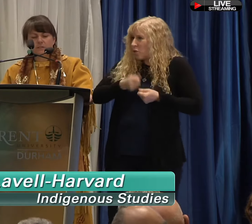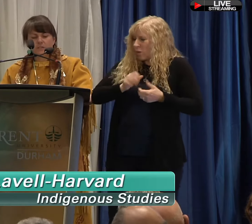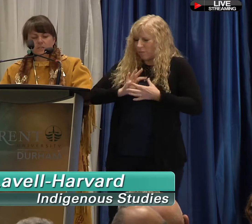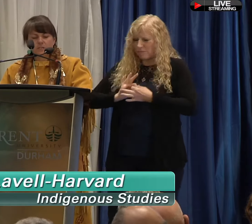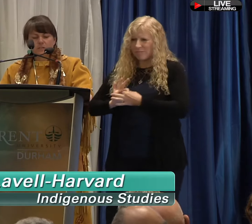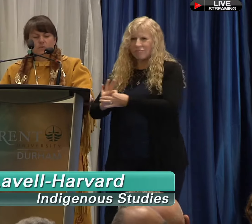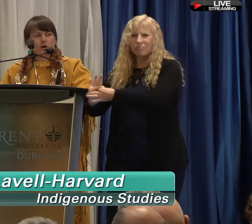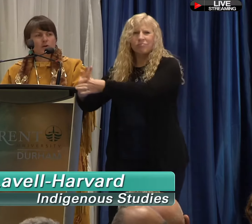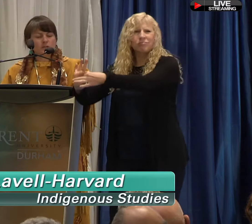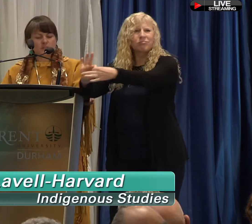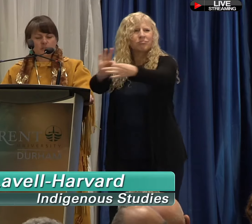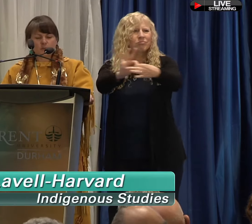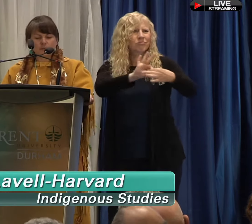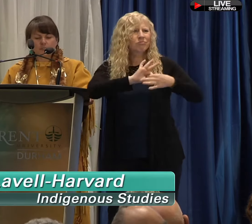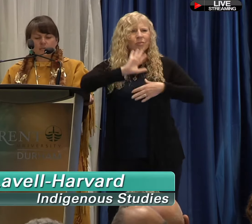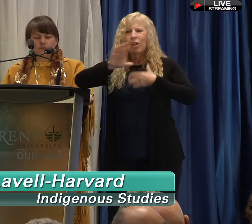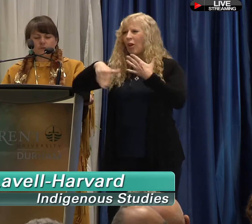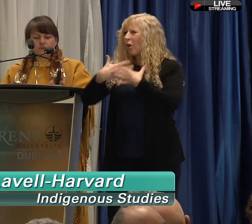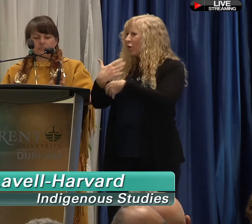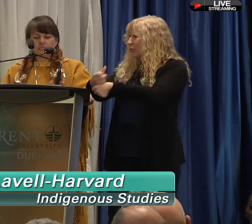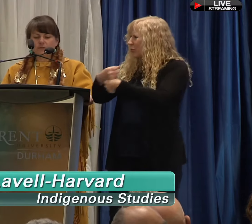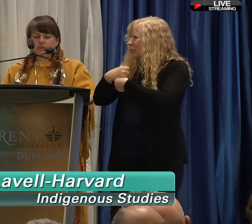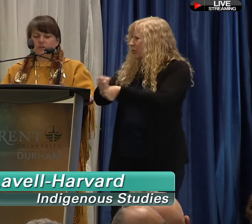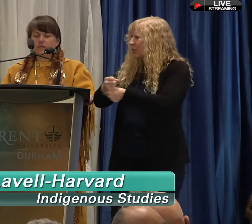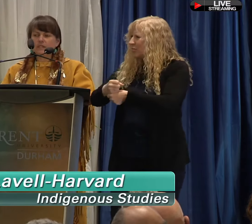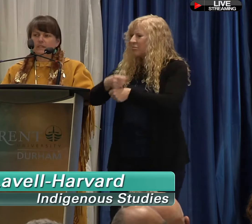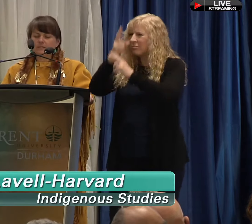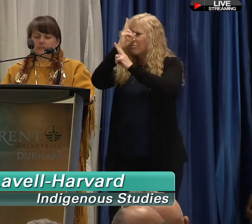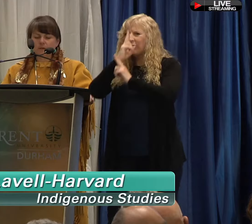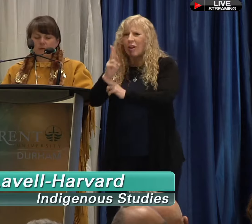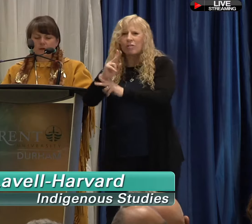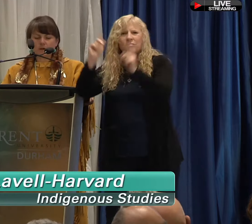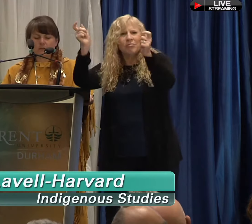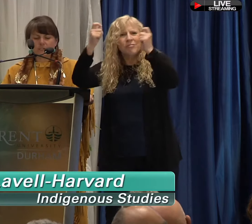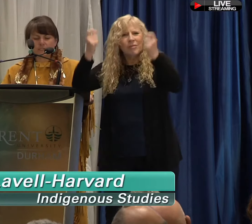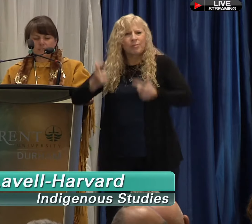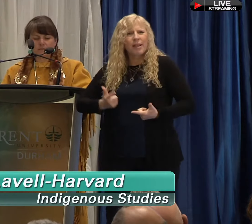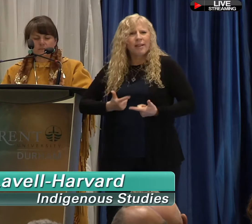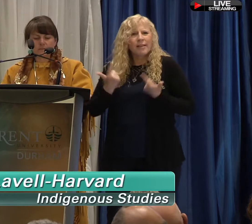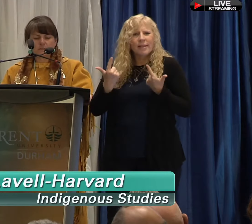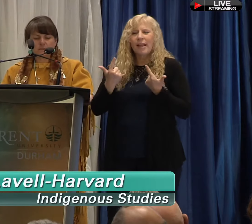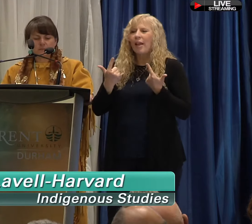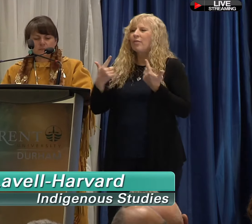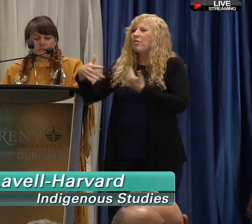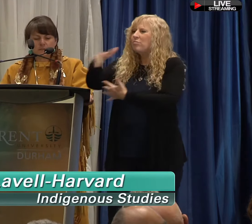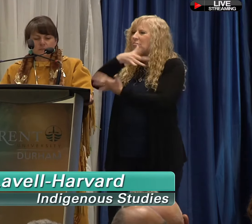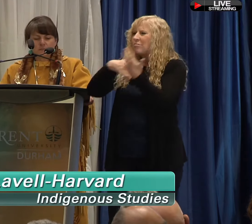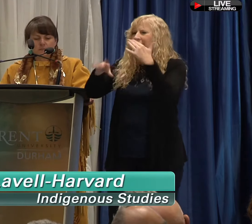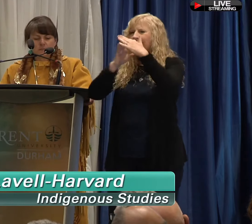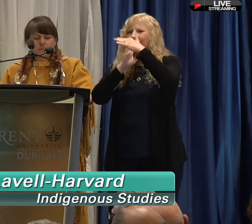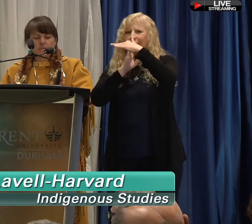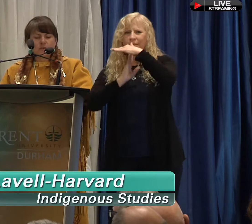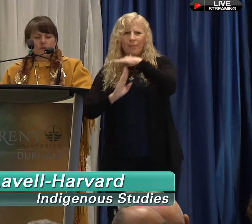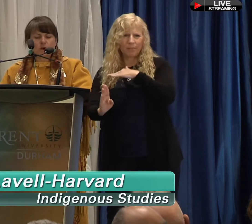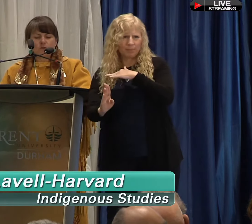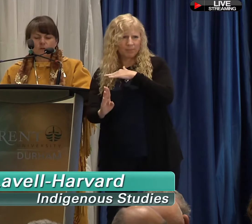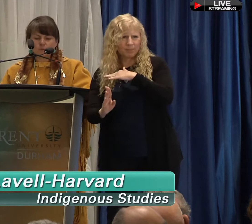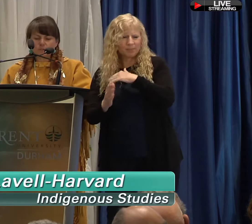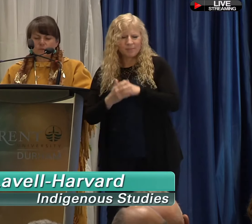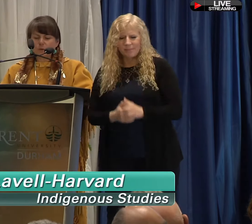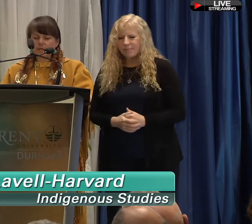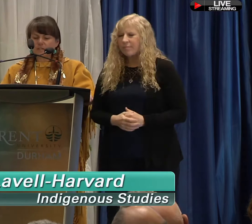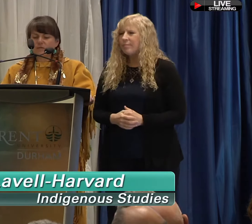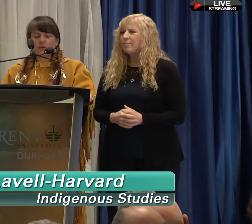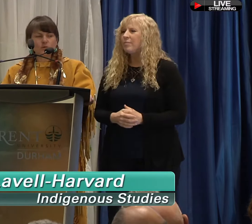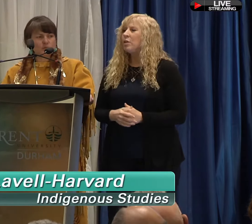creation, to honor and celebrate life and live with humility among all living things. Today, we offer